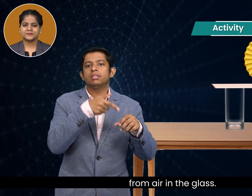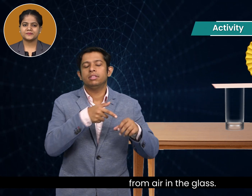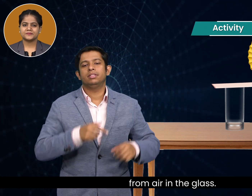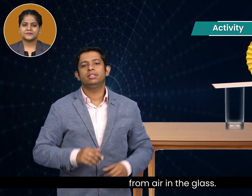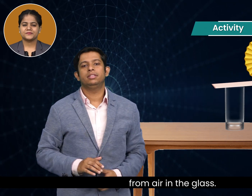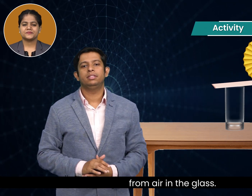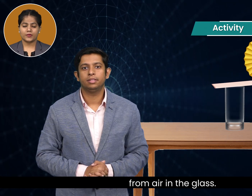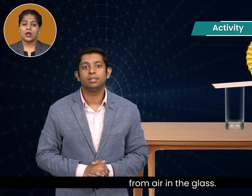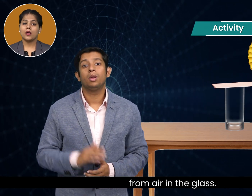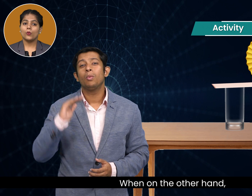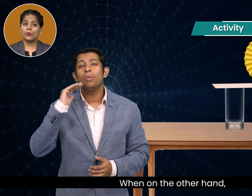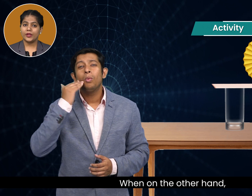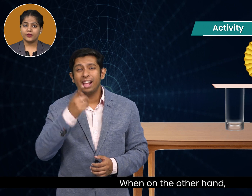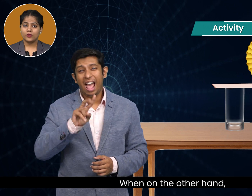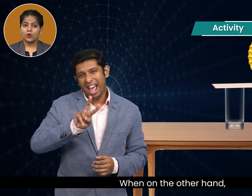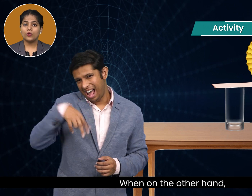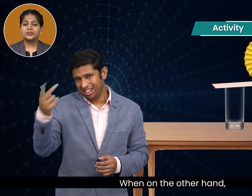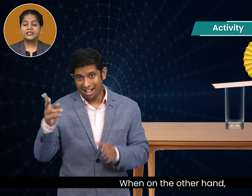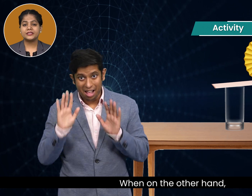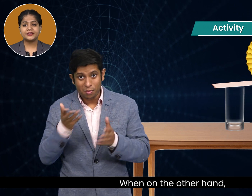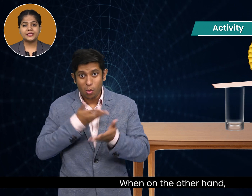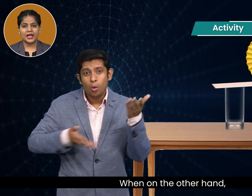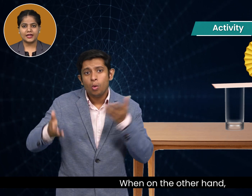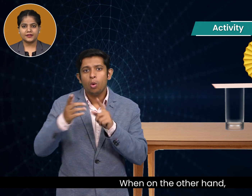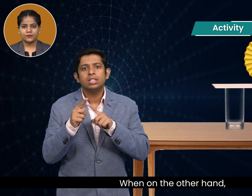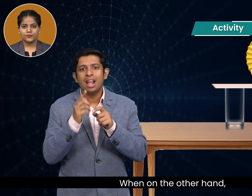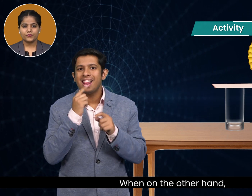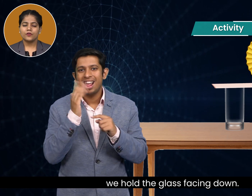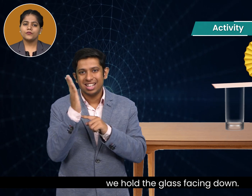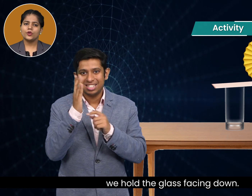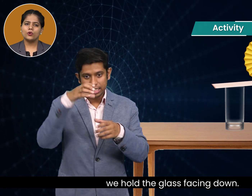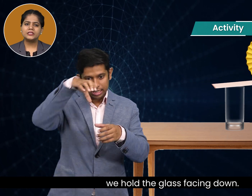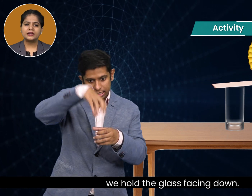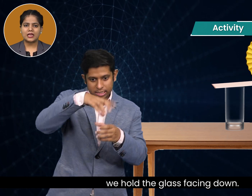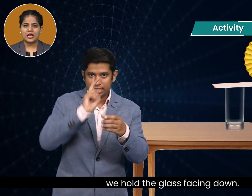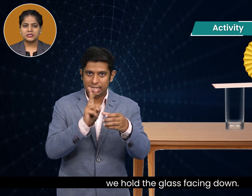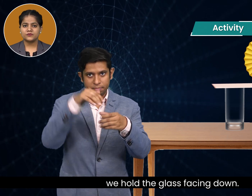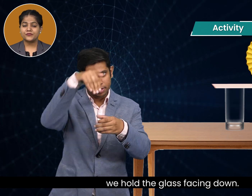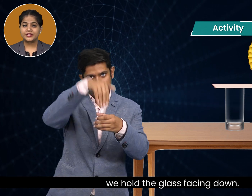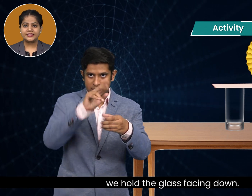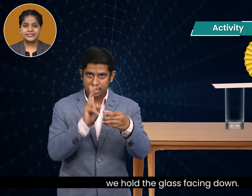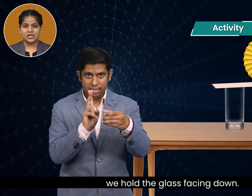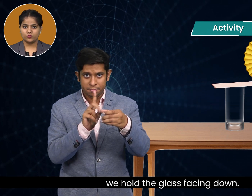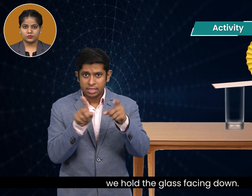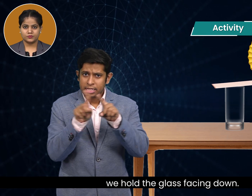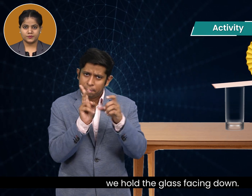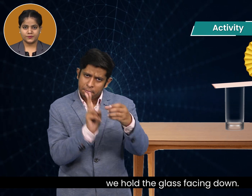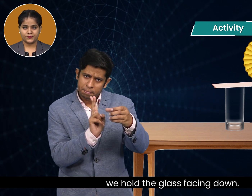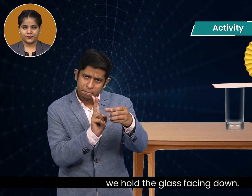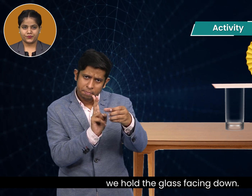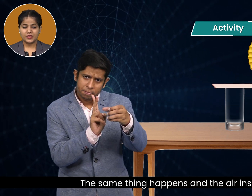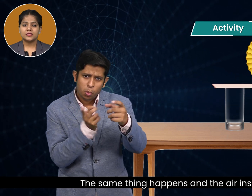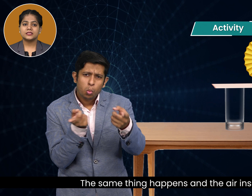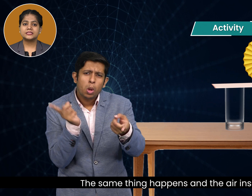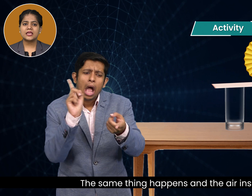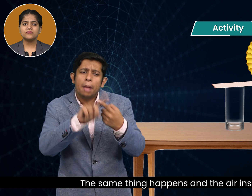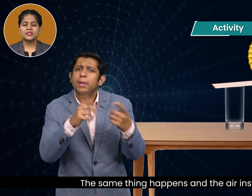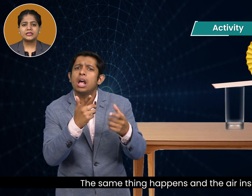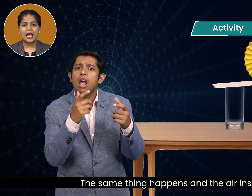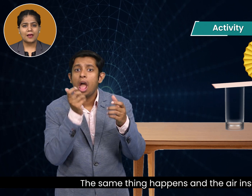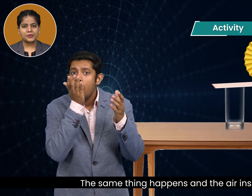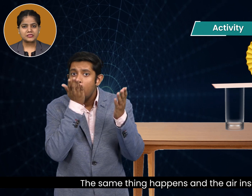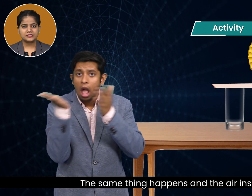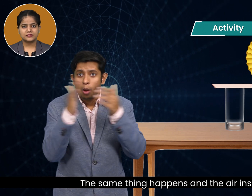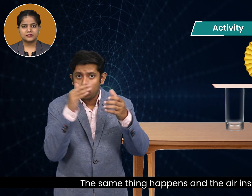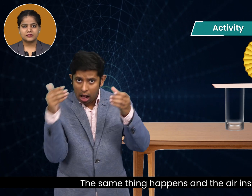glass. When, on the other hand, we hold the glass facing down, the same